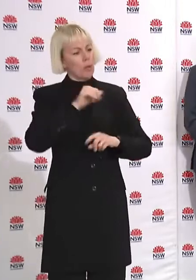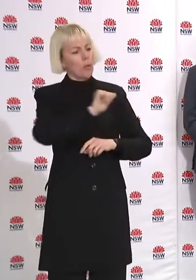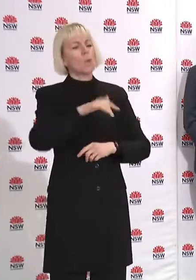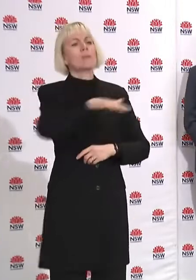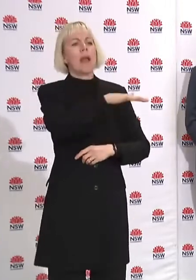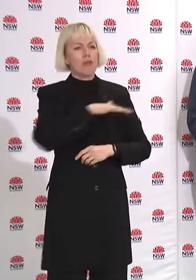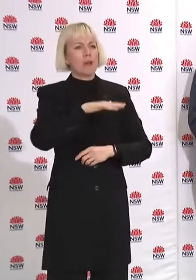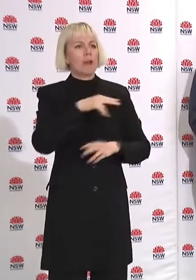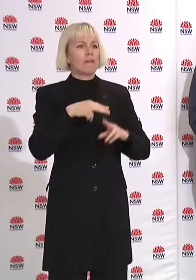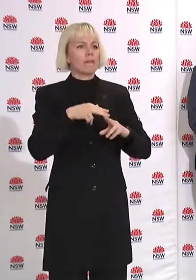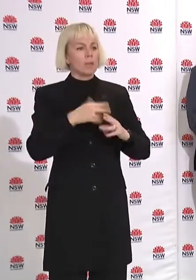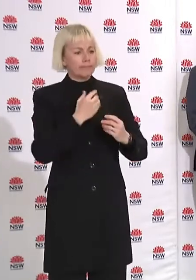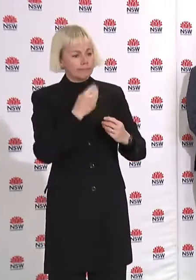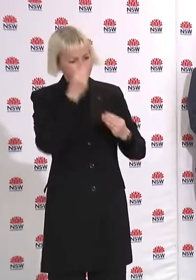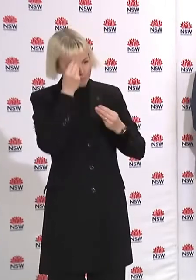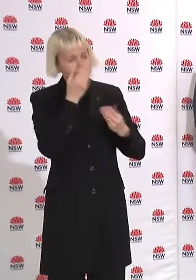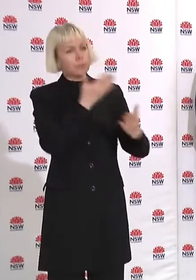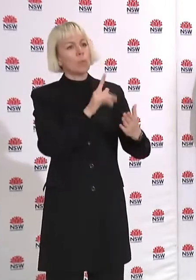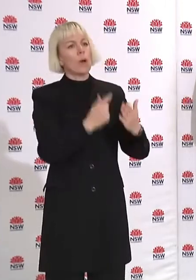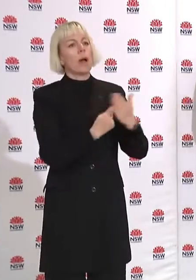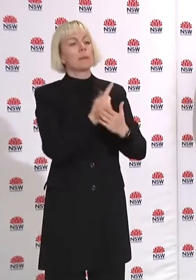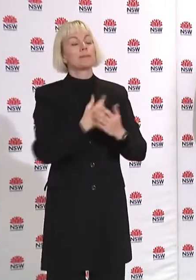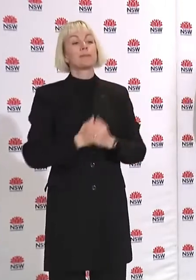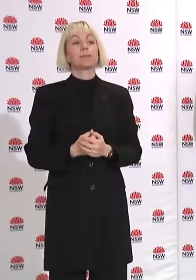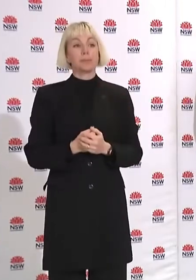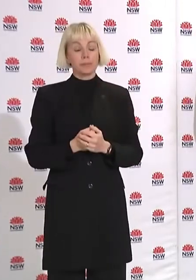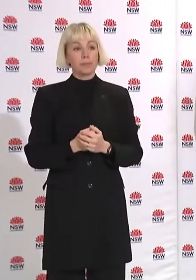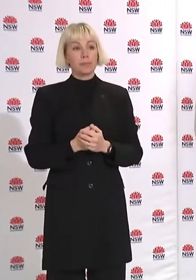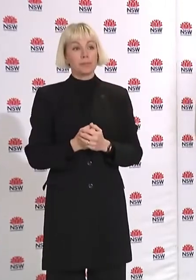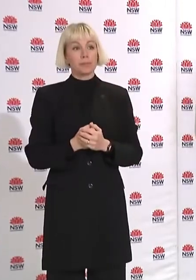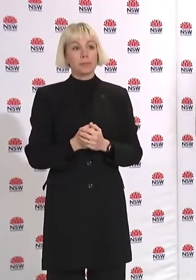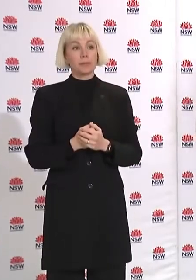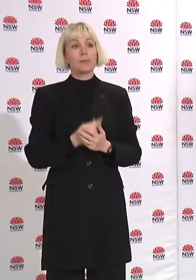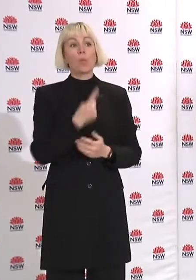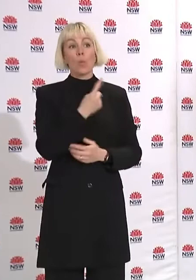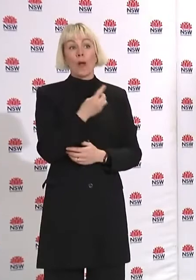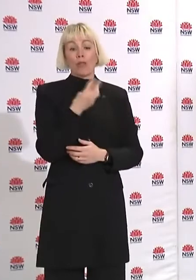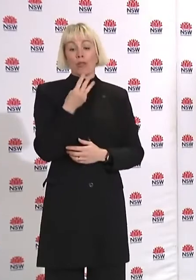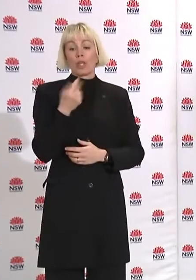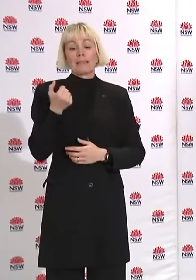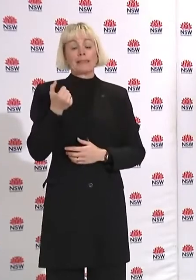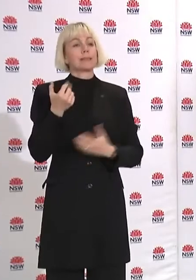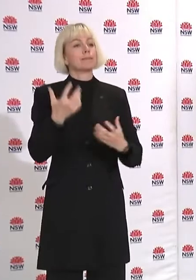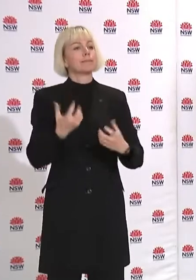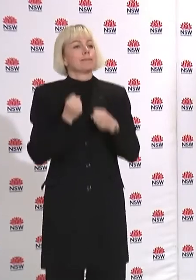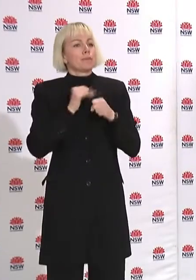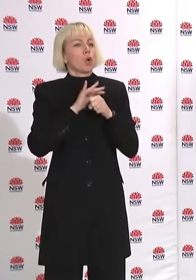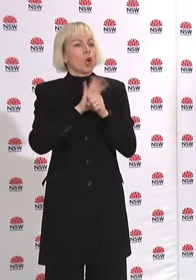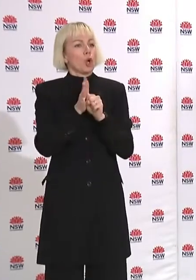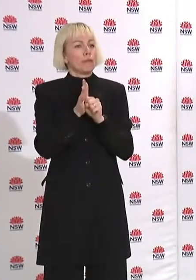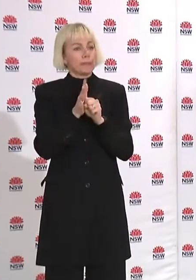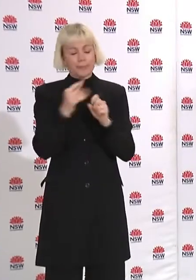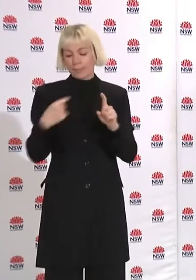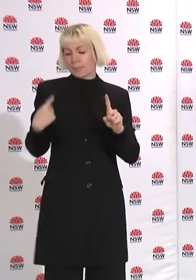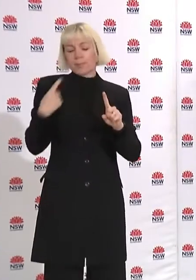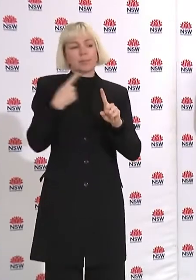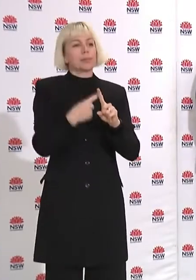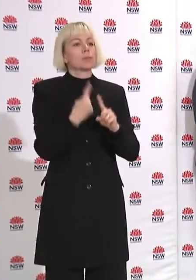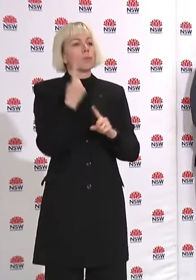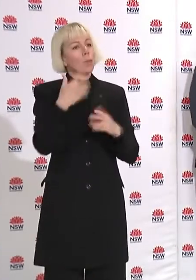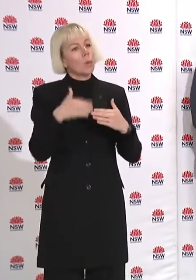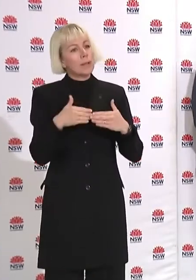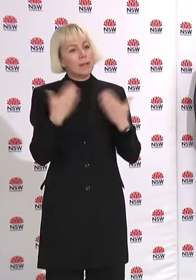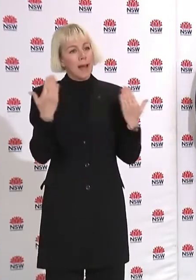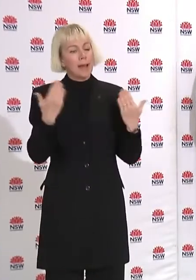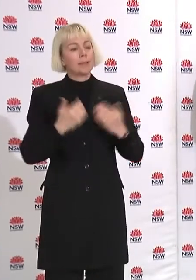Premier. So New South Wales recorded 136 locally acquired cases of COVID in the 24 hours to 8 p.m.